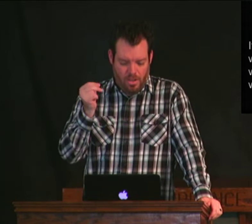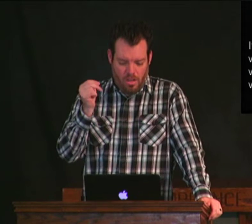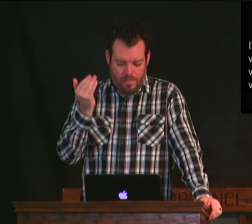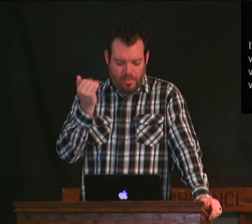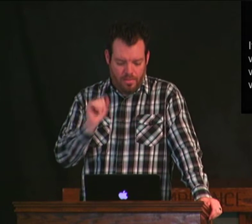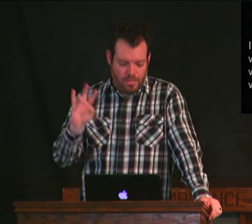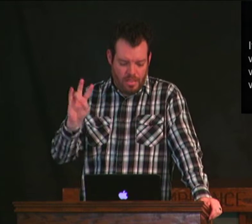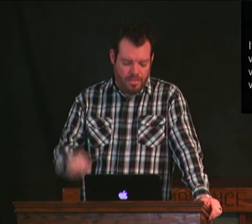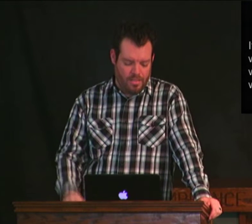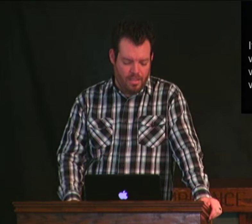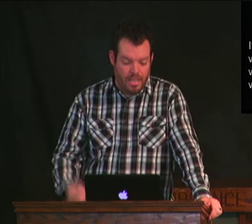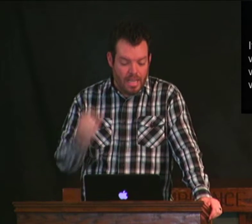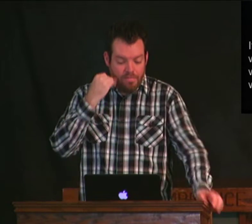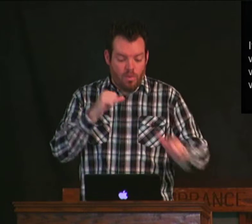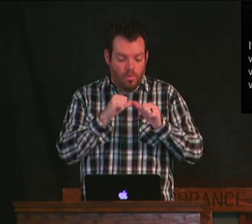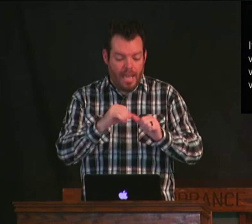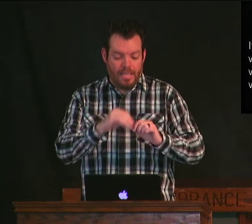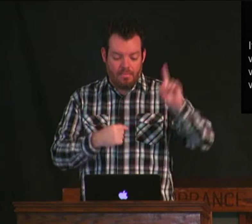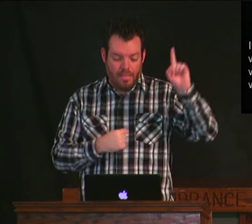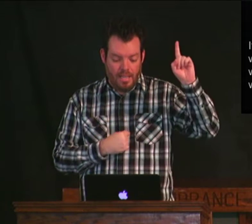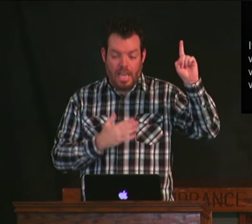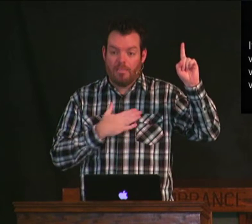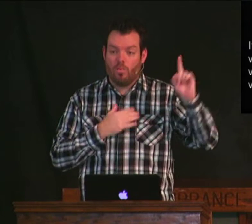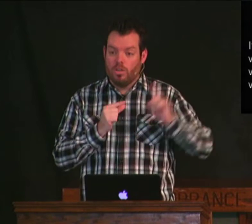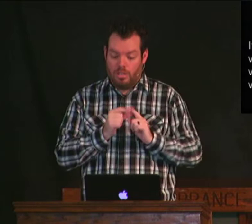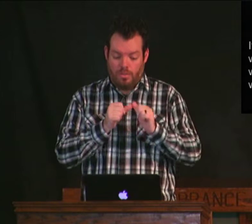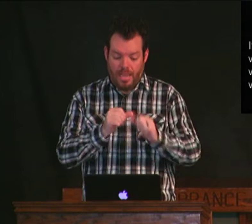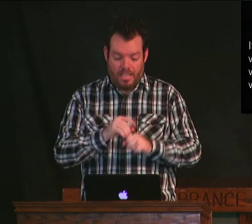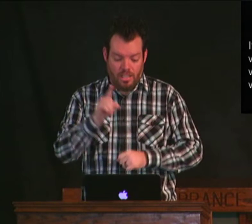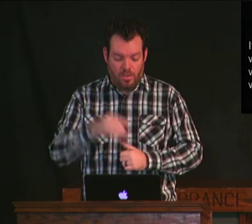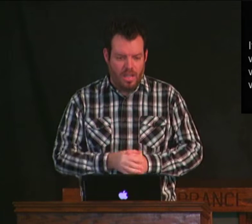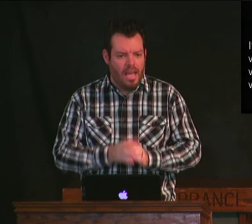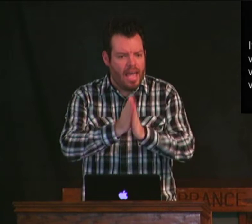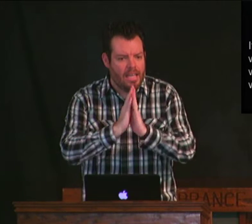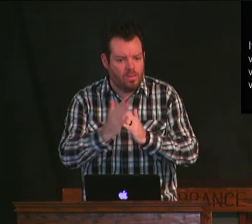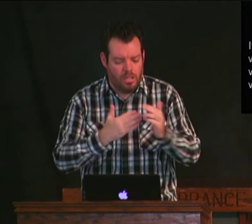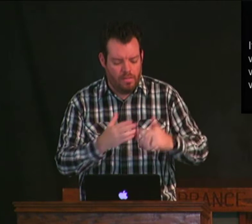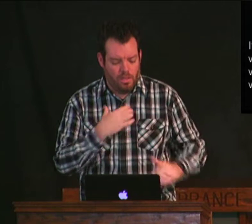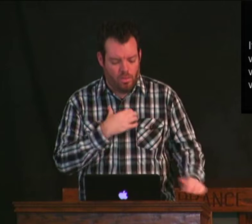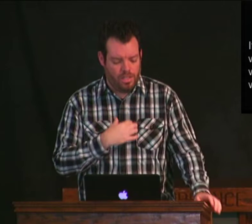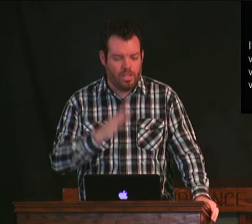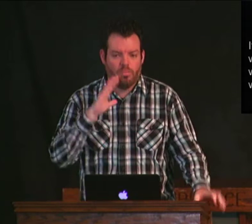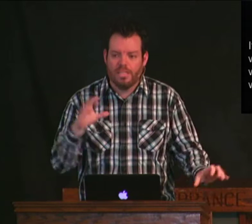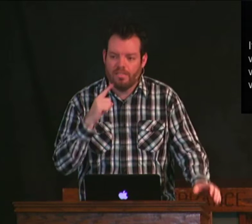John 15:7. If you remain in me and my words remain in you, ask whatever you wish. It will be done for